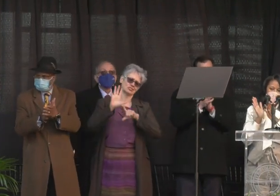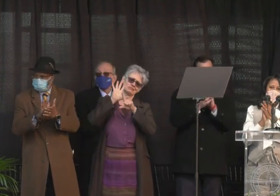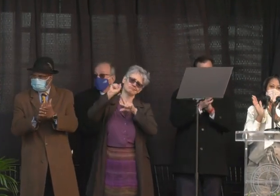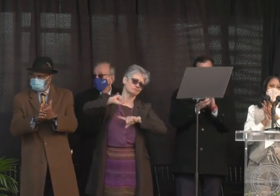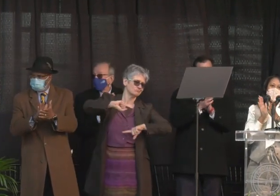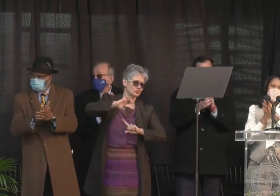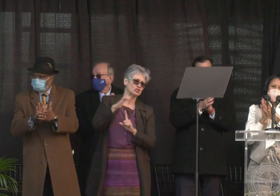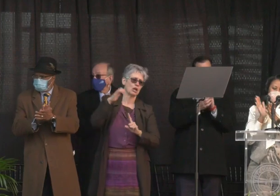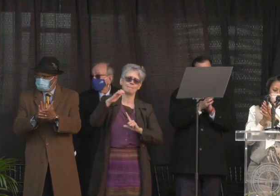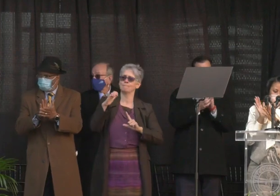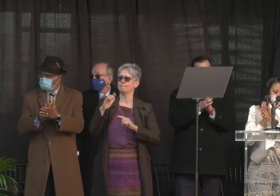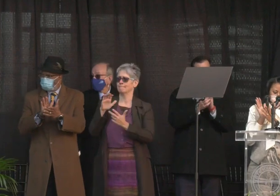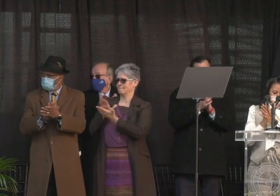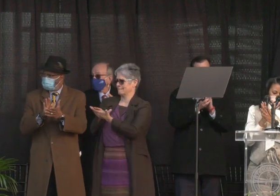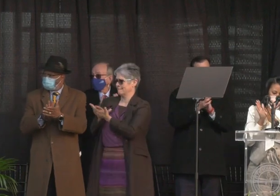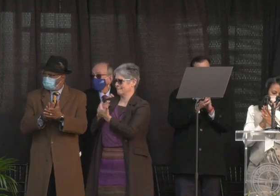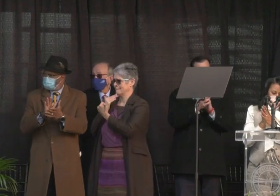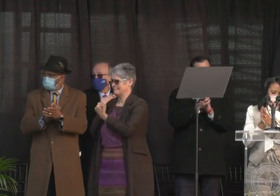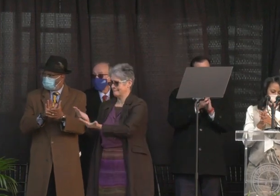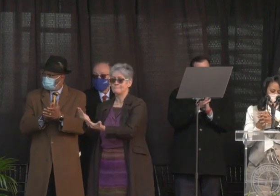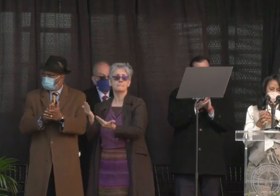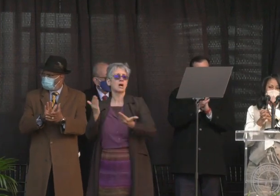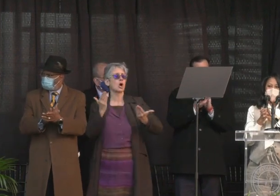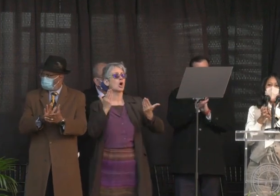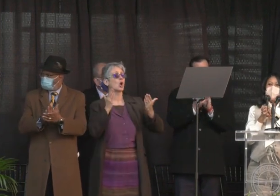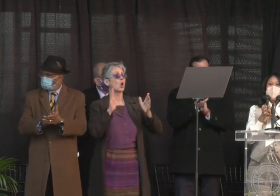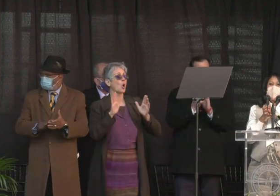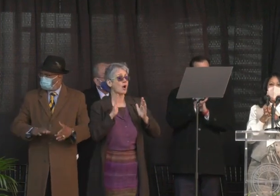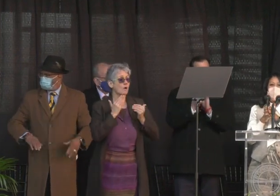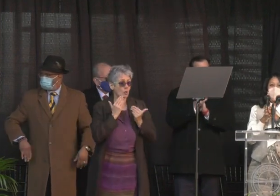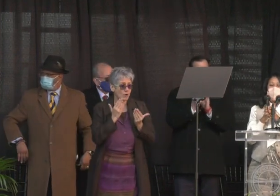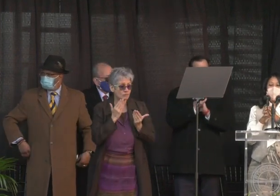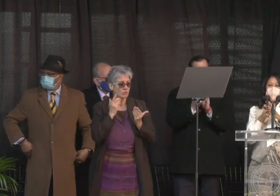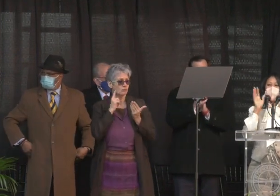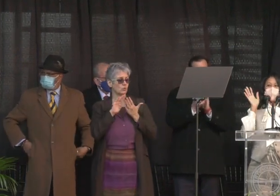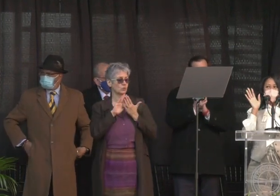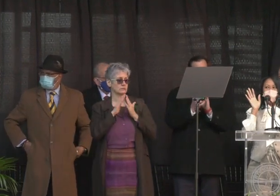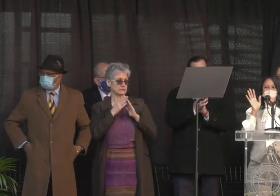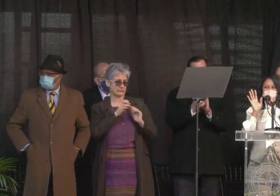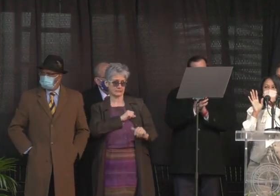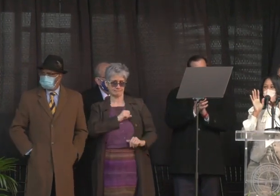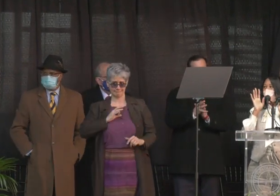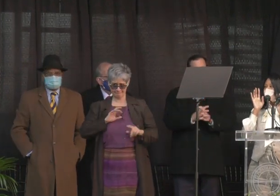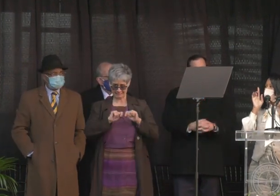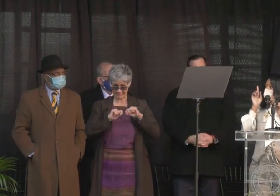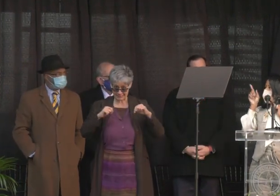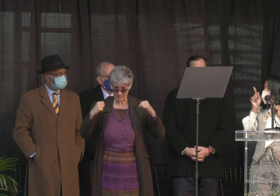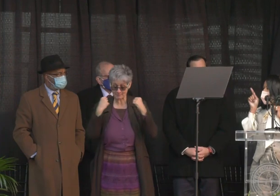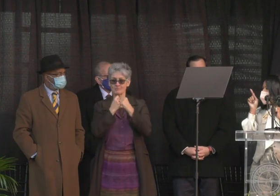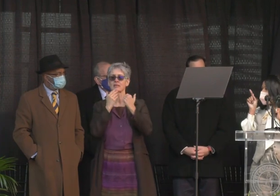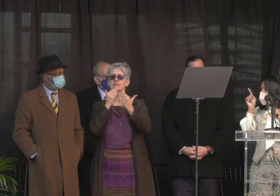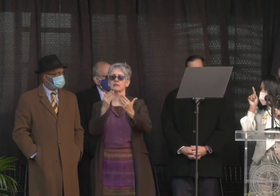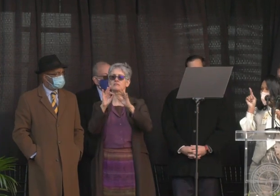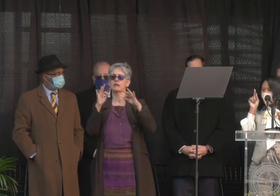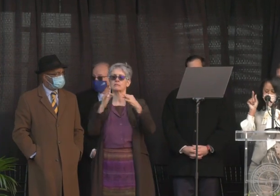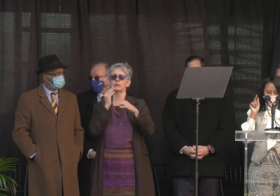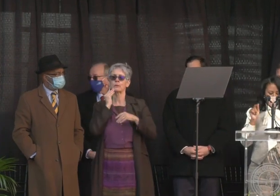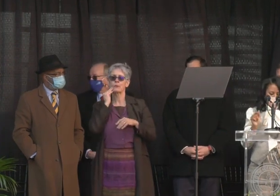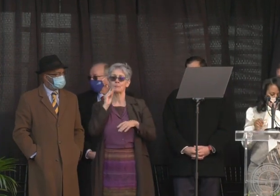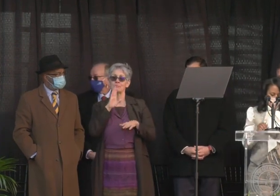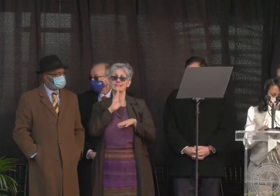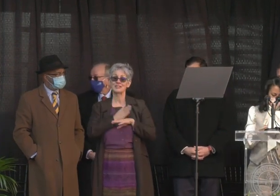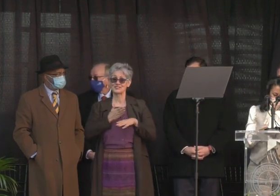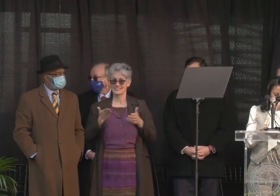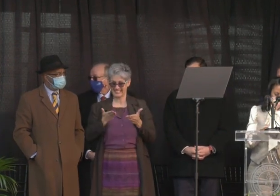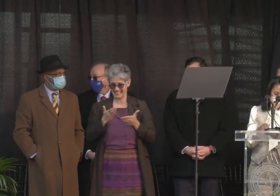much. So grateful for the city team. And thank you to my family at home and my daughter who's here. I enlisted